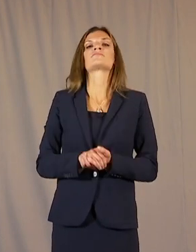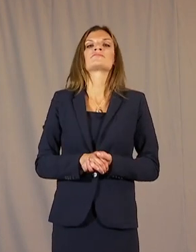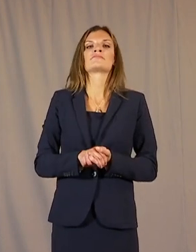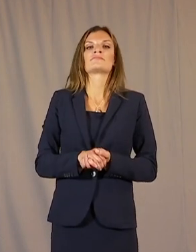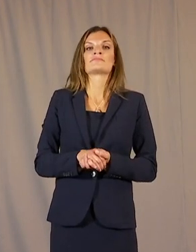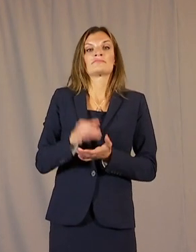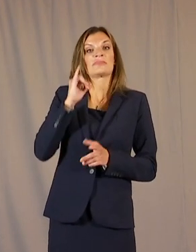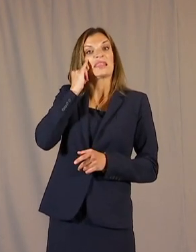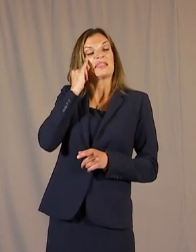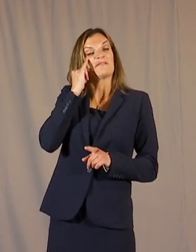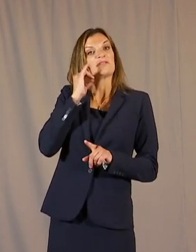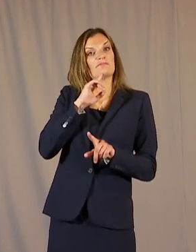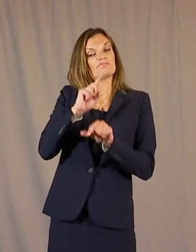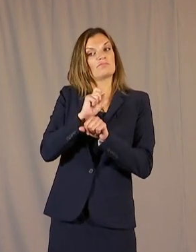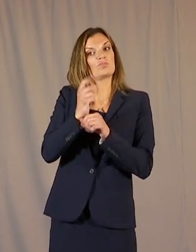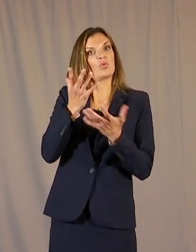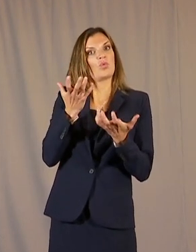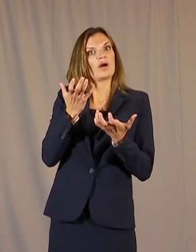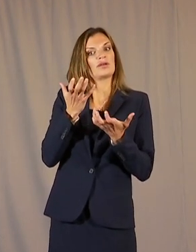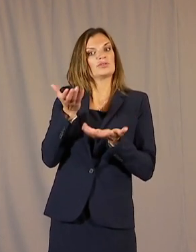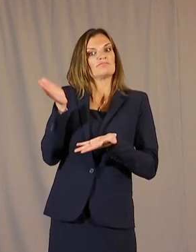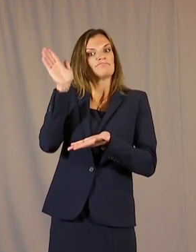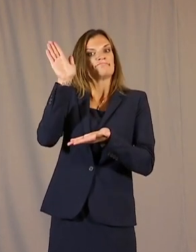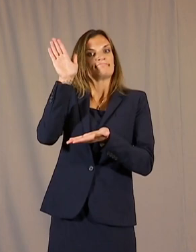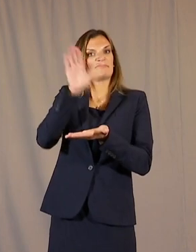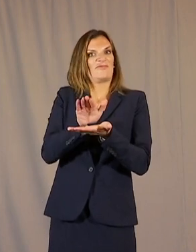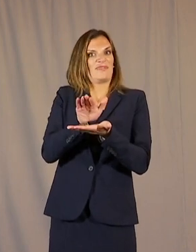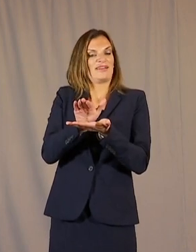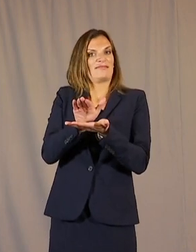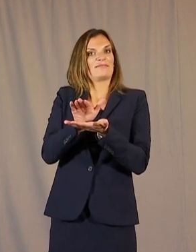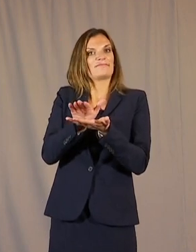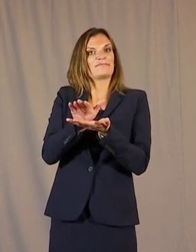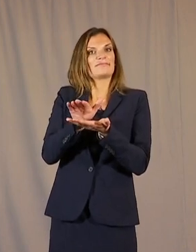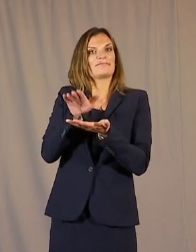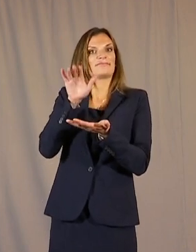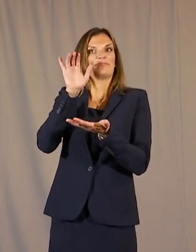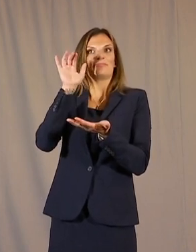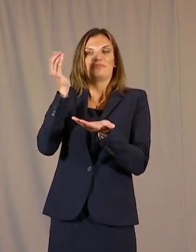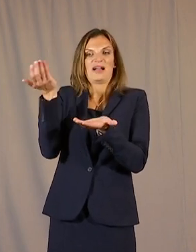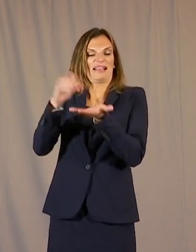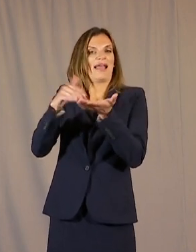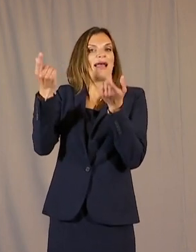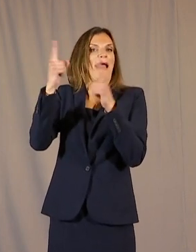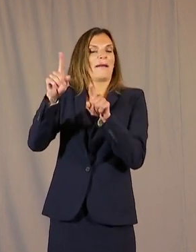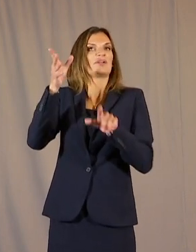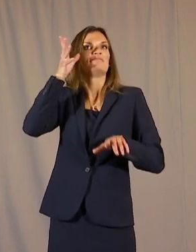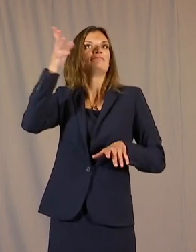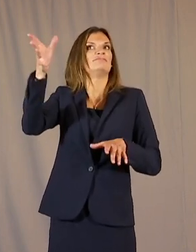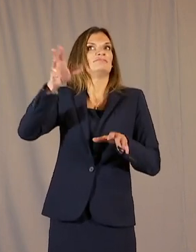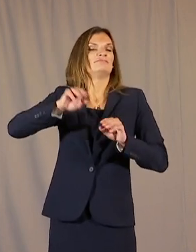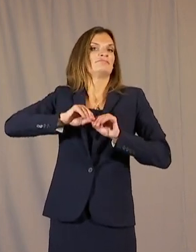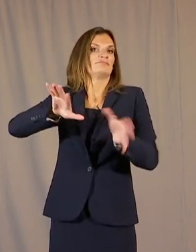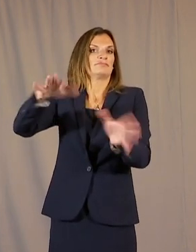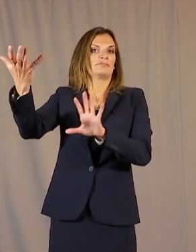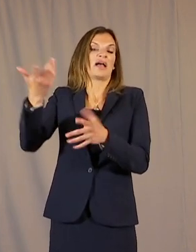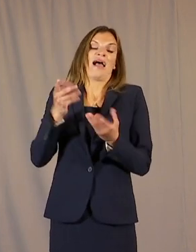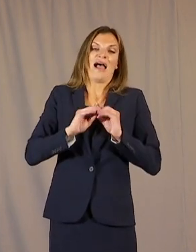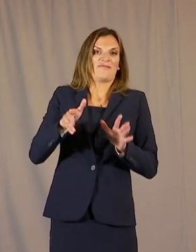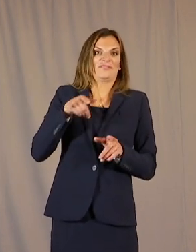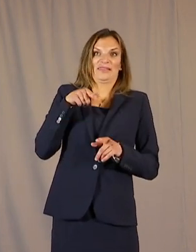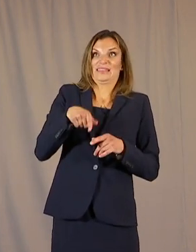we want to prevent a similar experience, because this clearly is not going to be the last